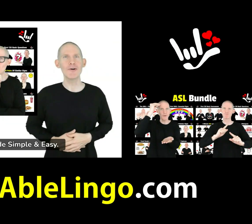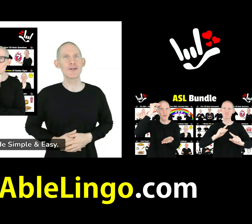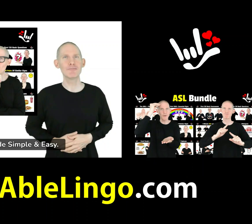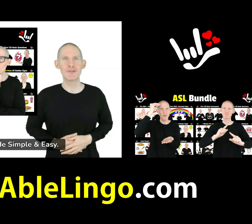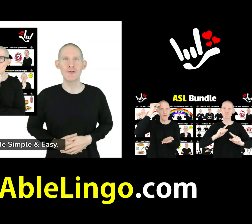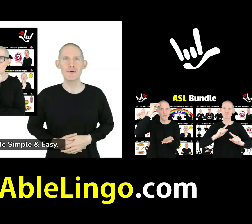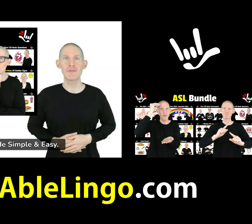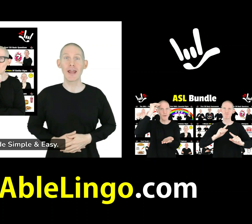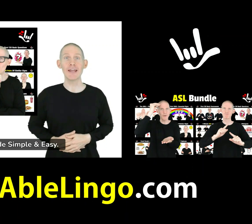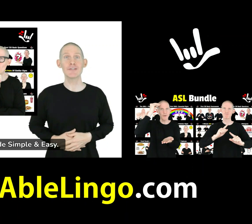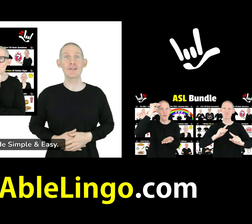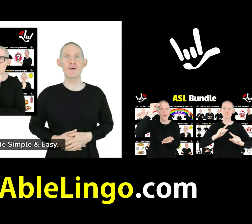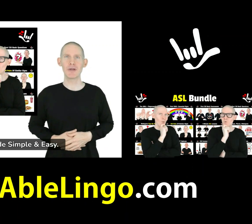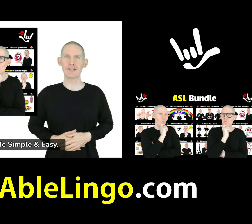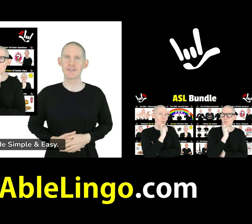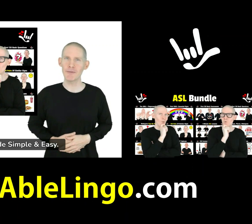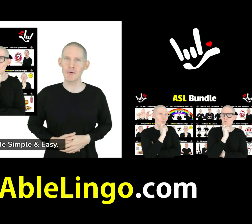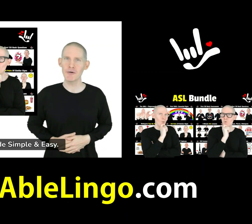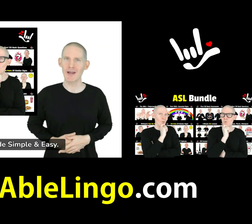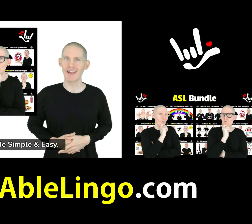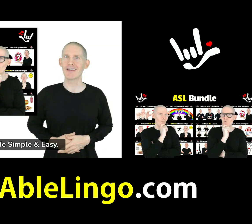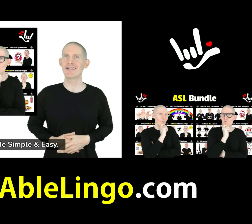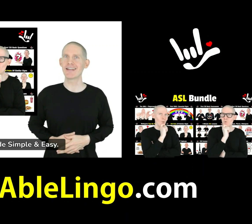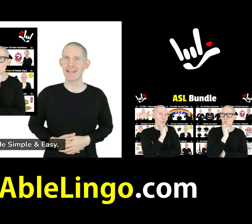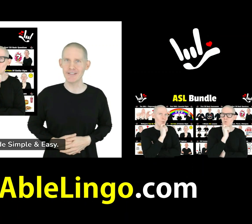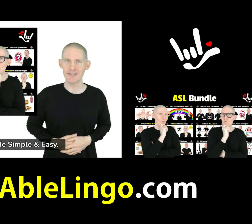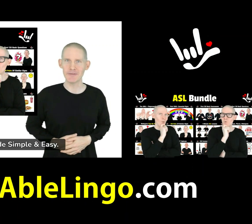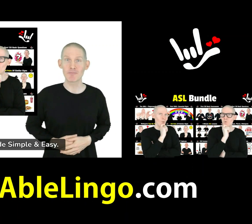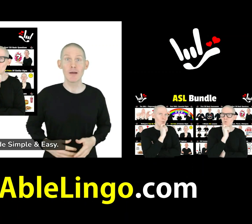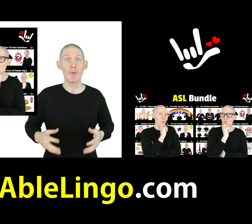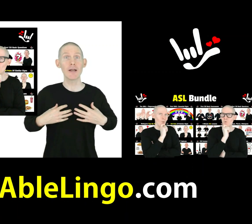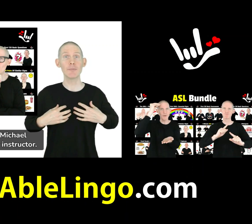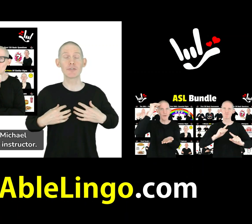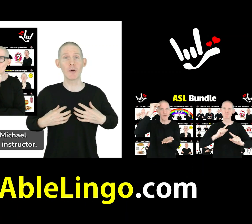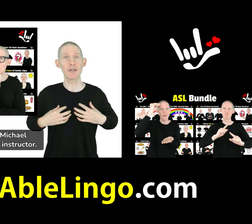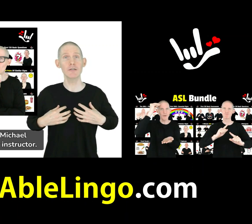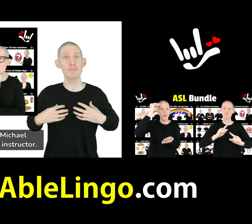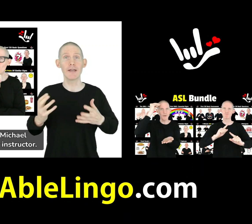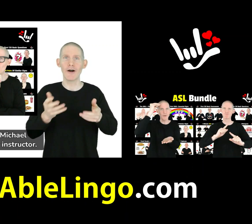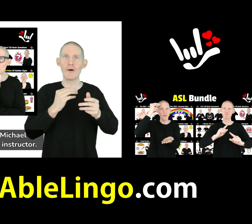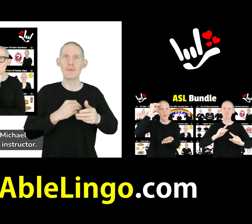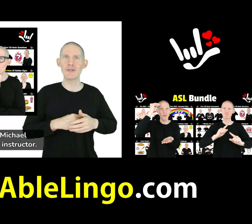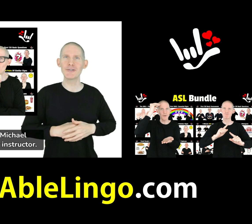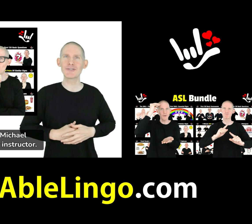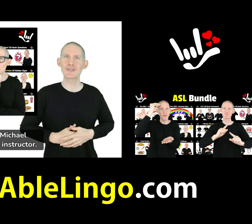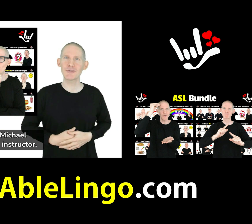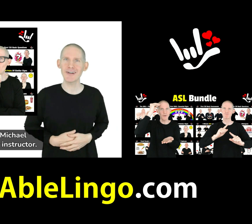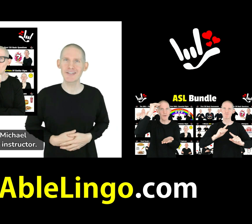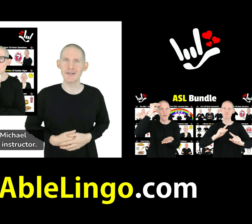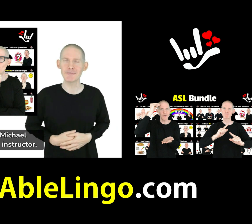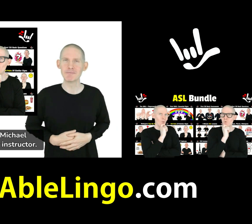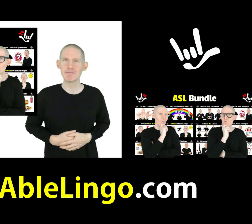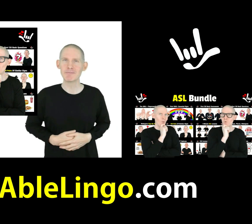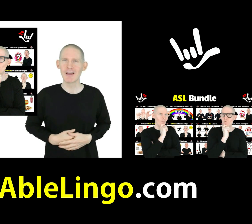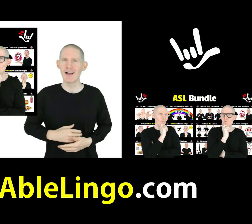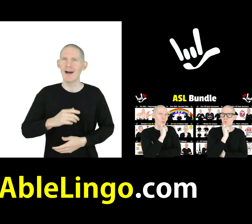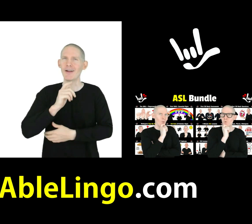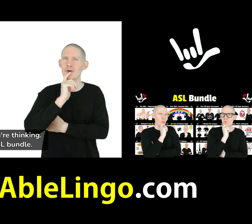Welcome to ASL Made Simple and Easy. My name is Michael, and I'll be your instructor. I know what